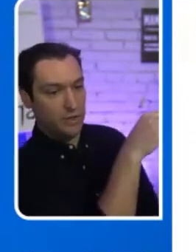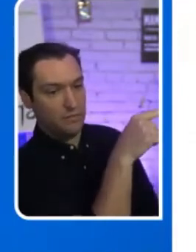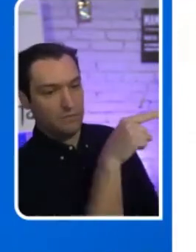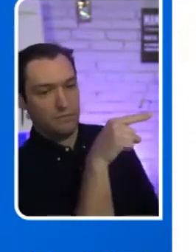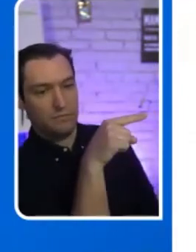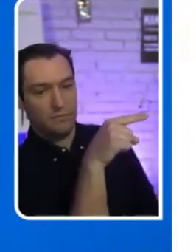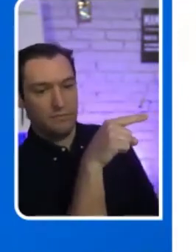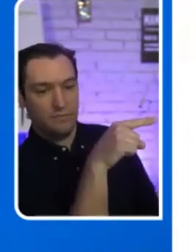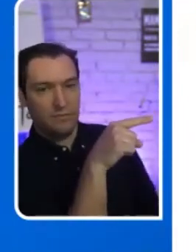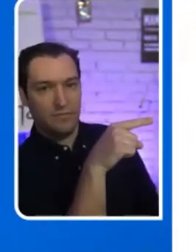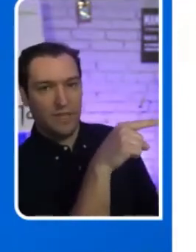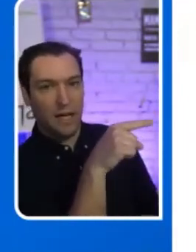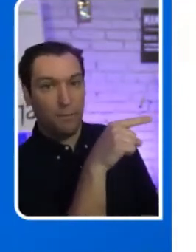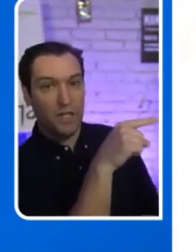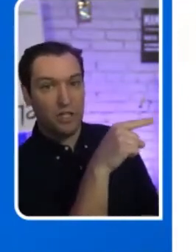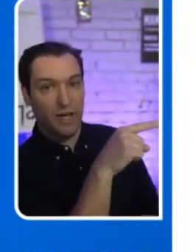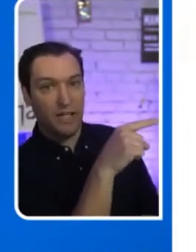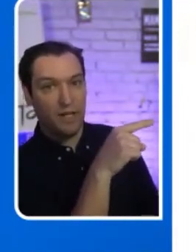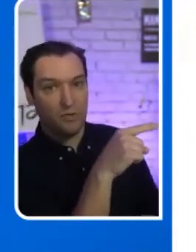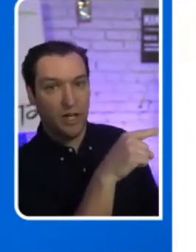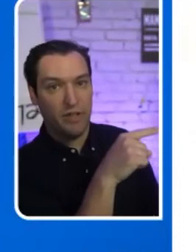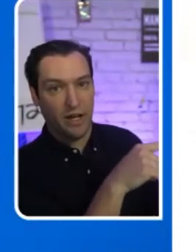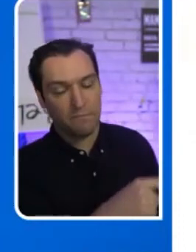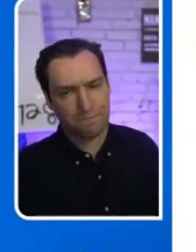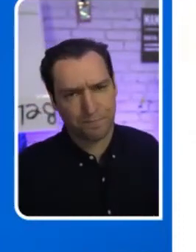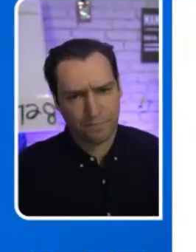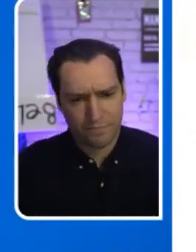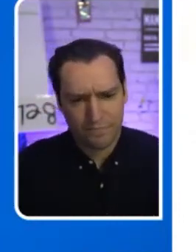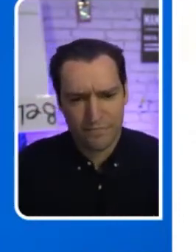way. I put a picture of Mighty Mouse right over there.